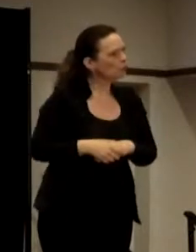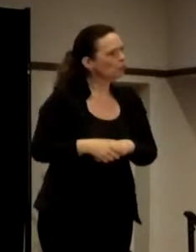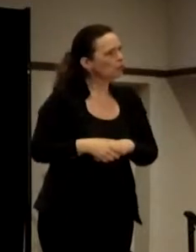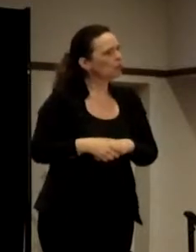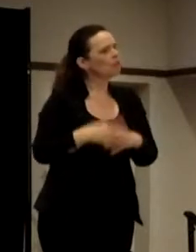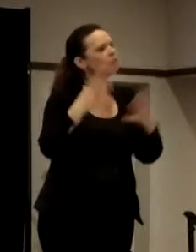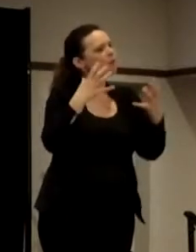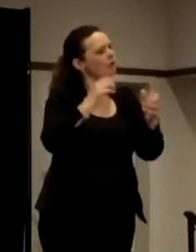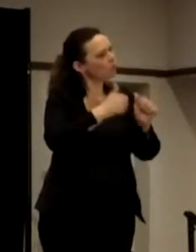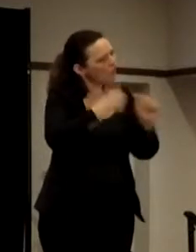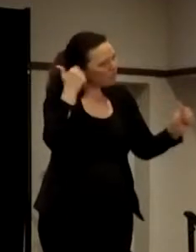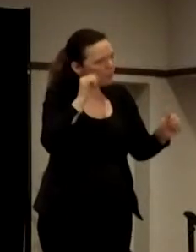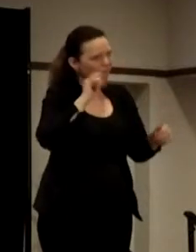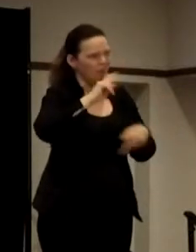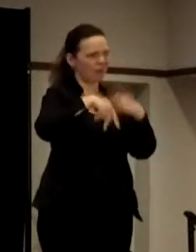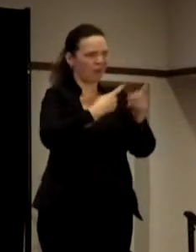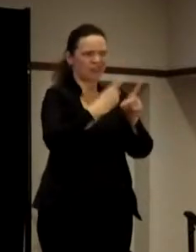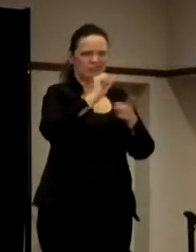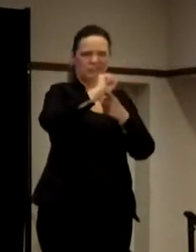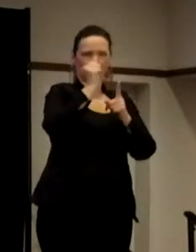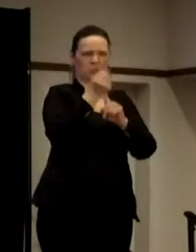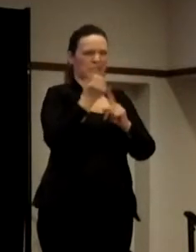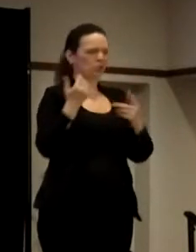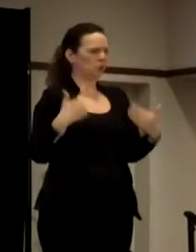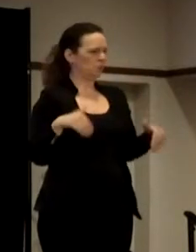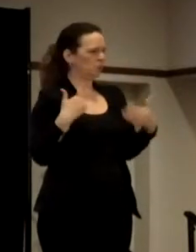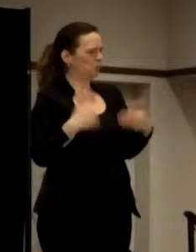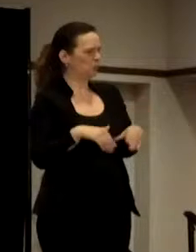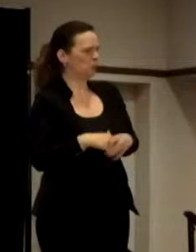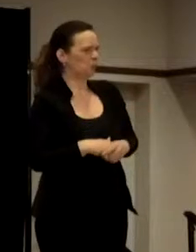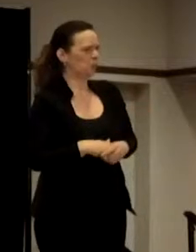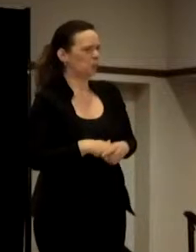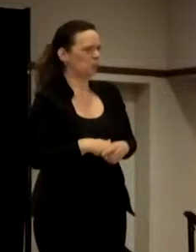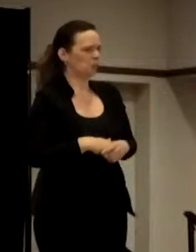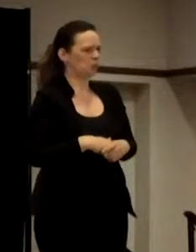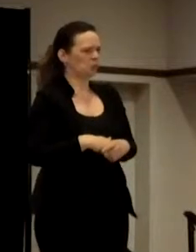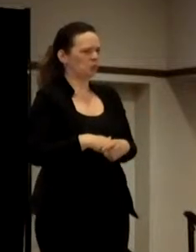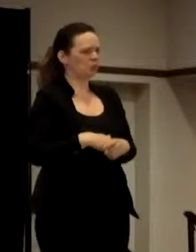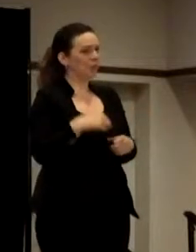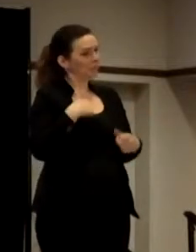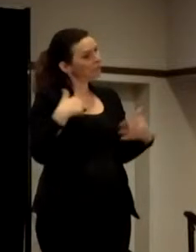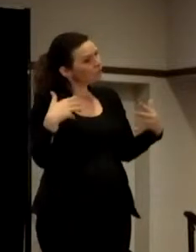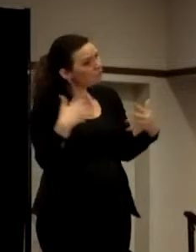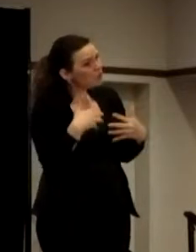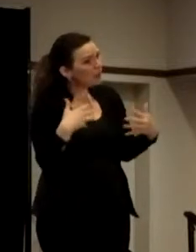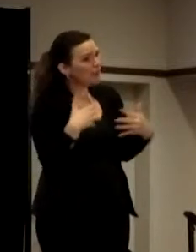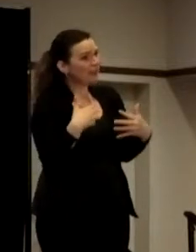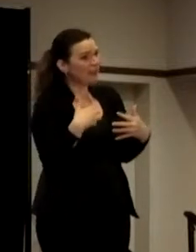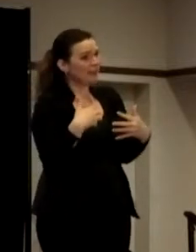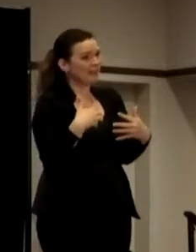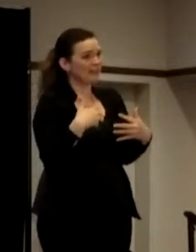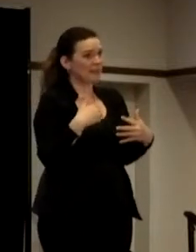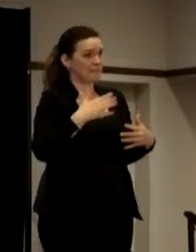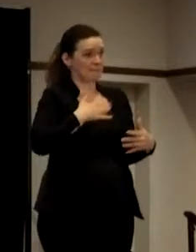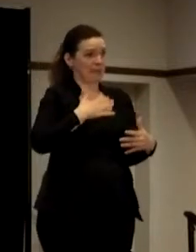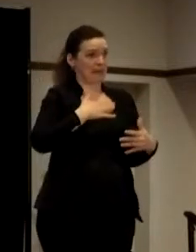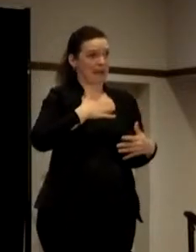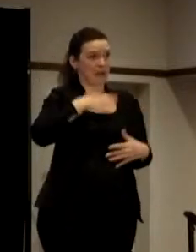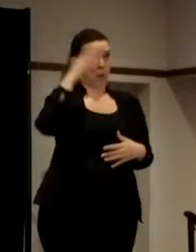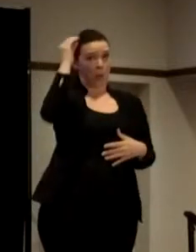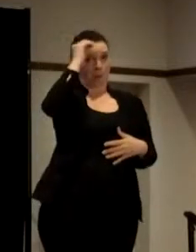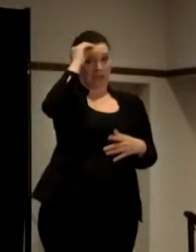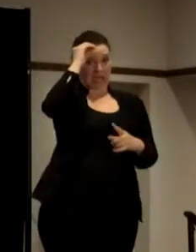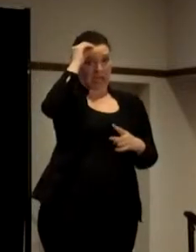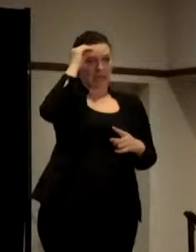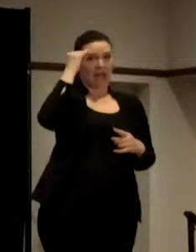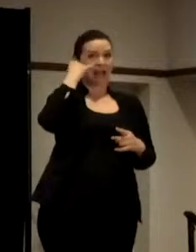be if I'm scared to have an opinion on this issue because it might make this person mad or that person mad,